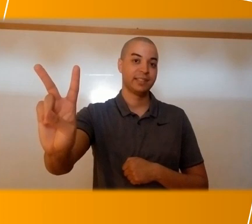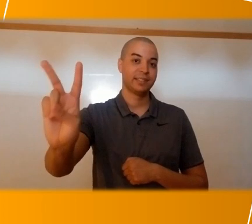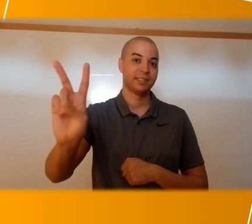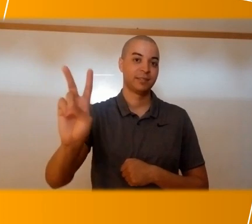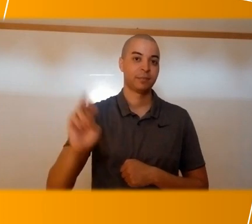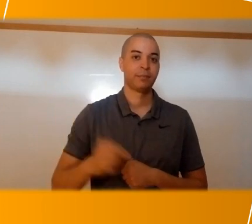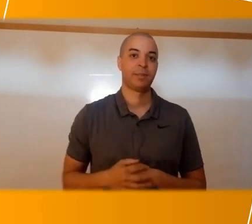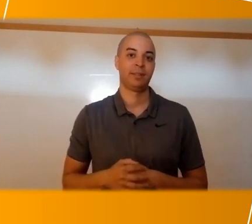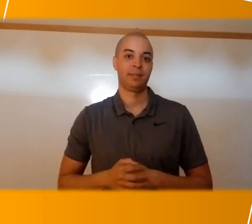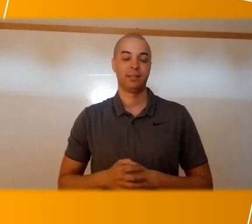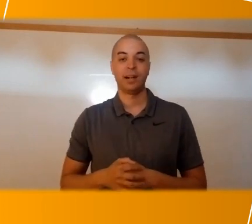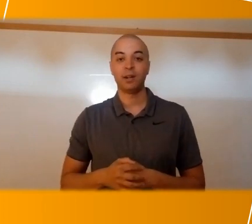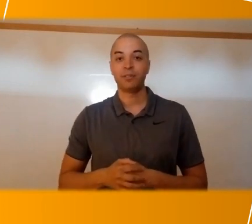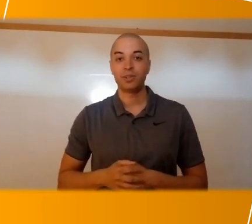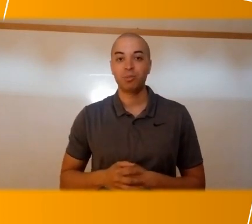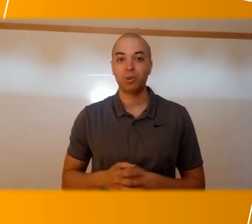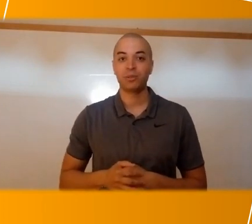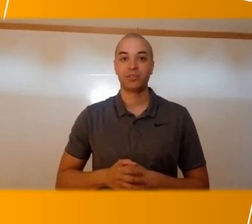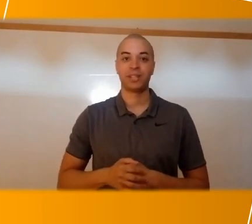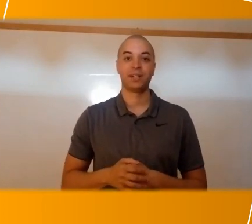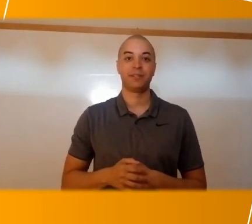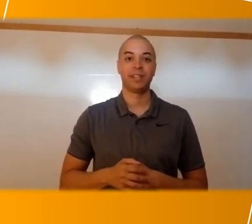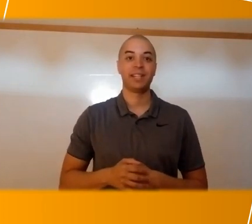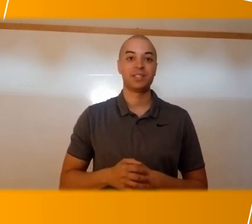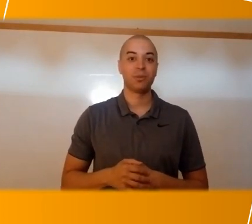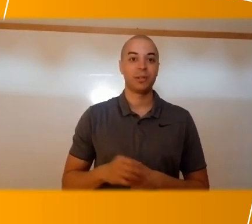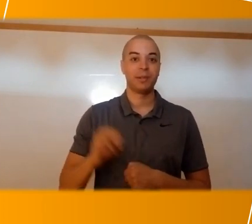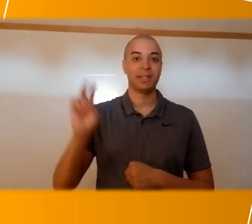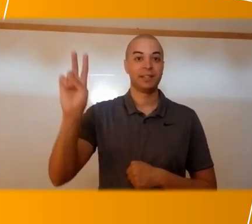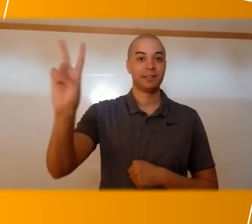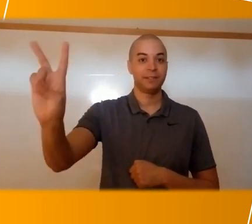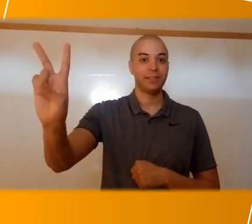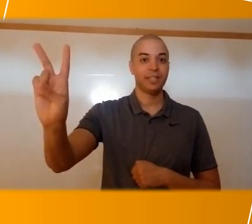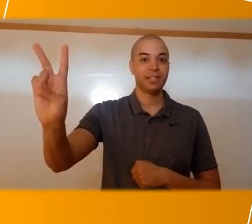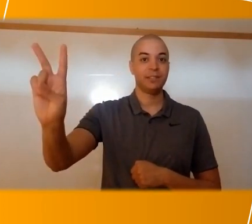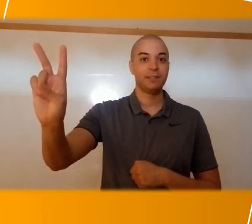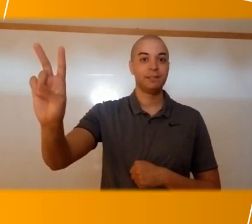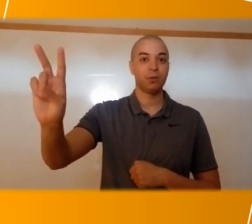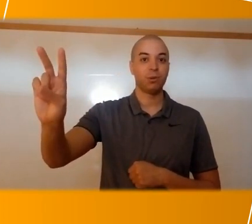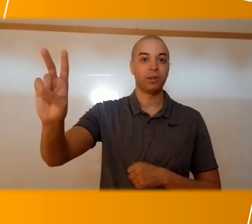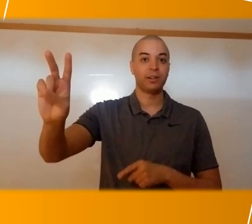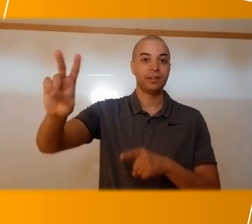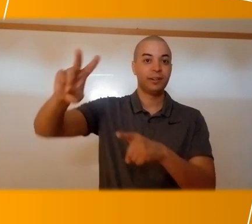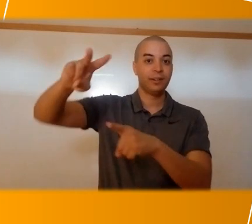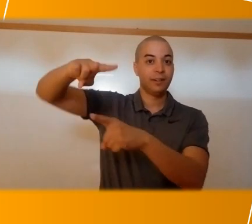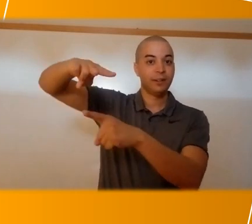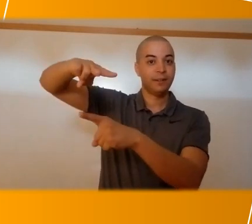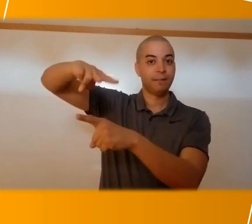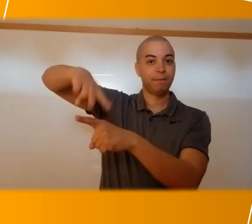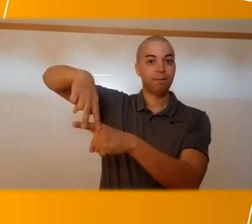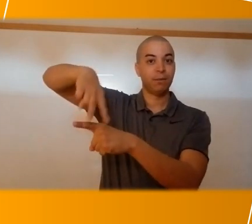V. Our first word for letter V is going to be V for